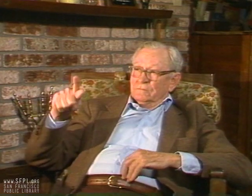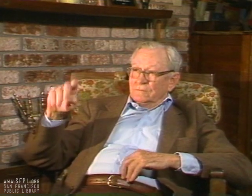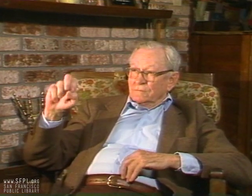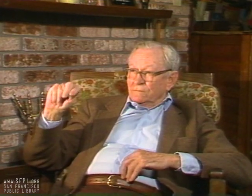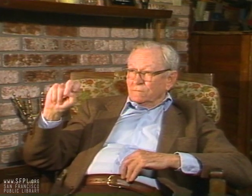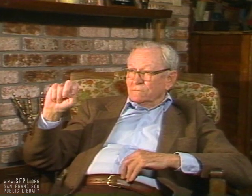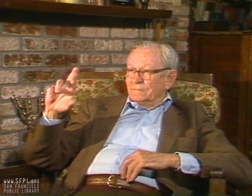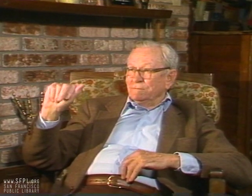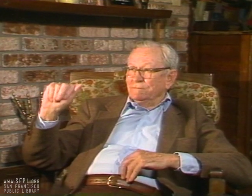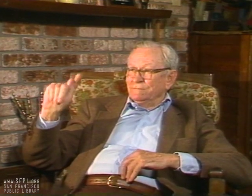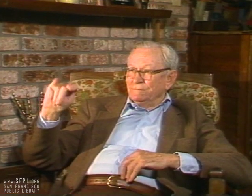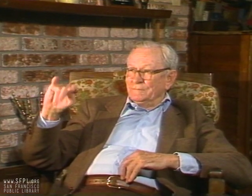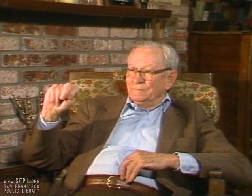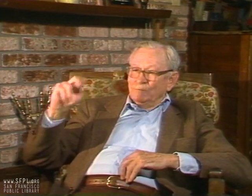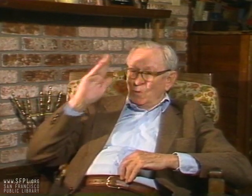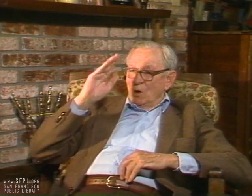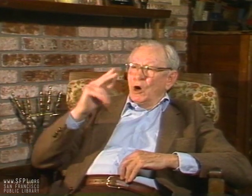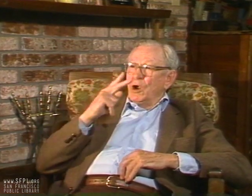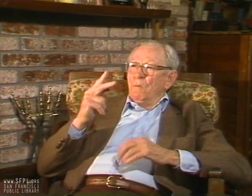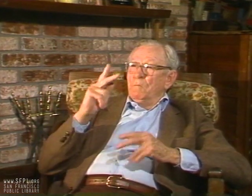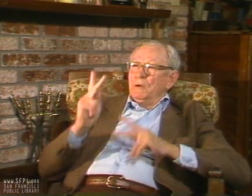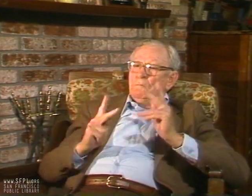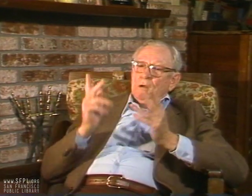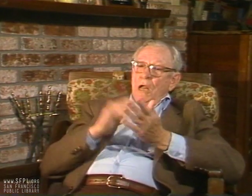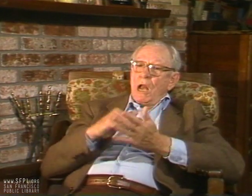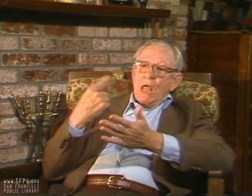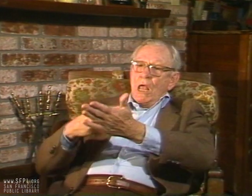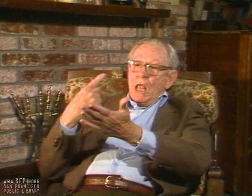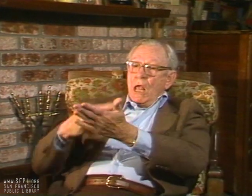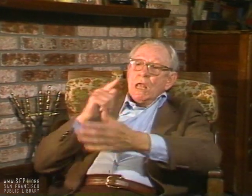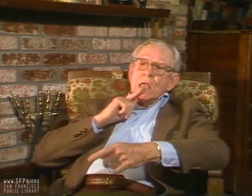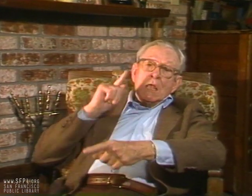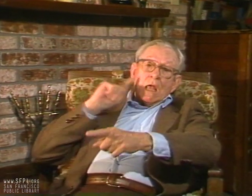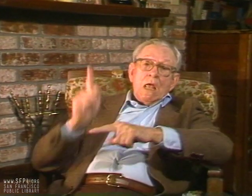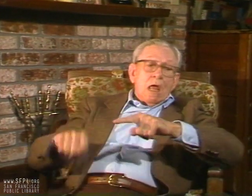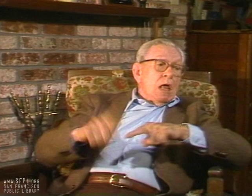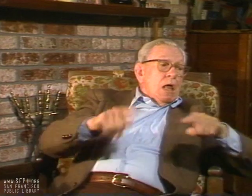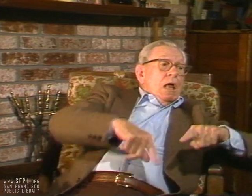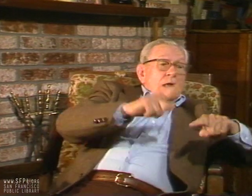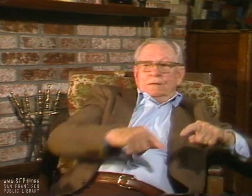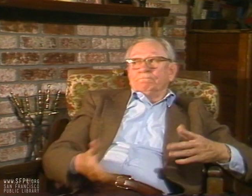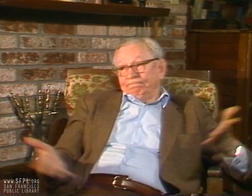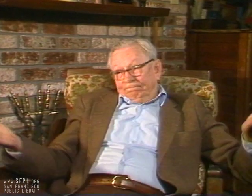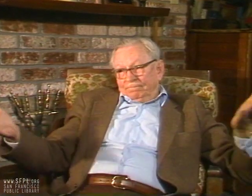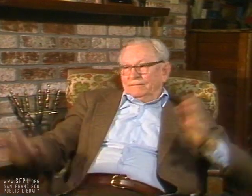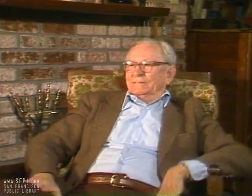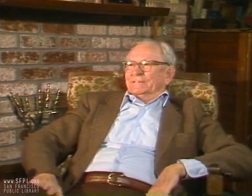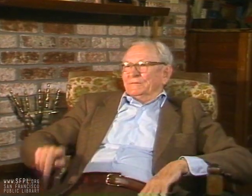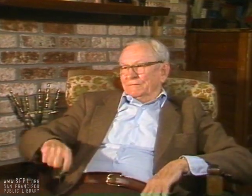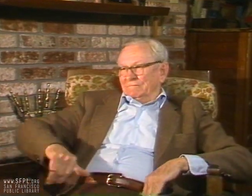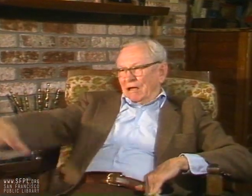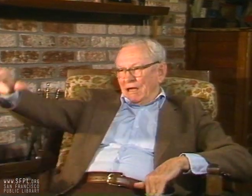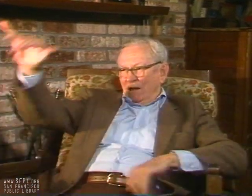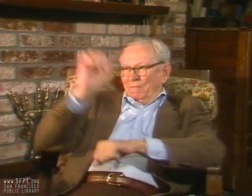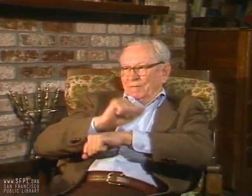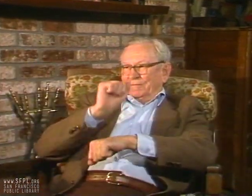will once again say, deaf people are incapable. So, you see, we still have more work to